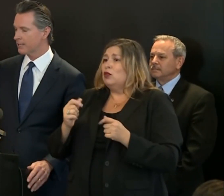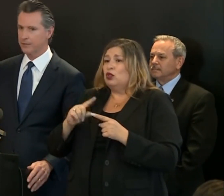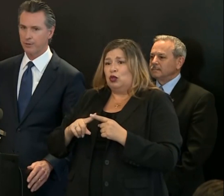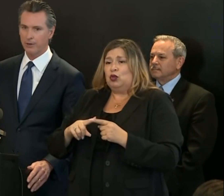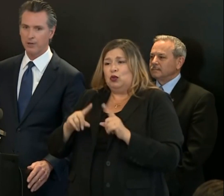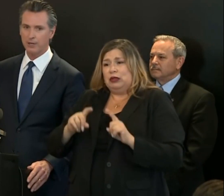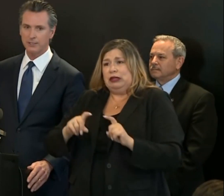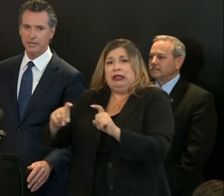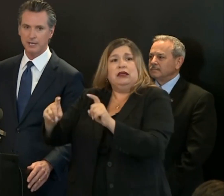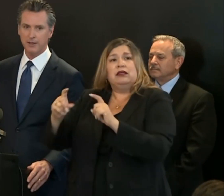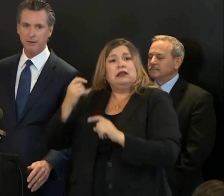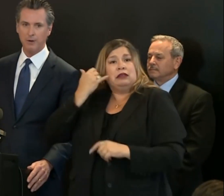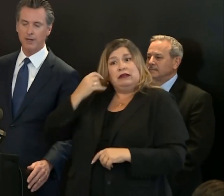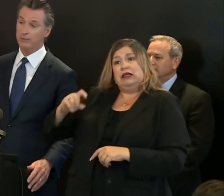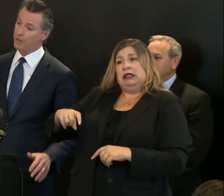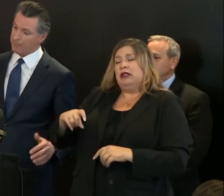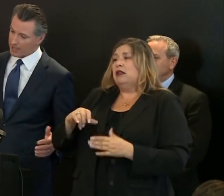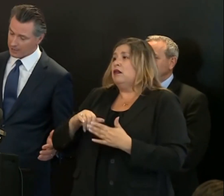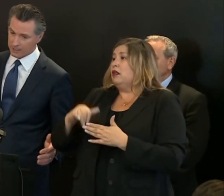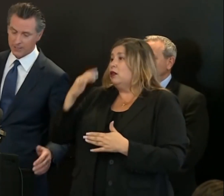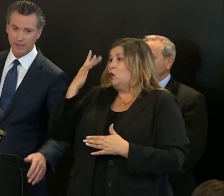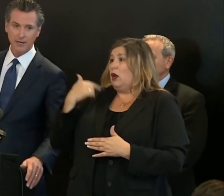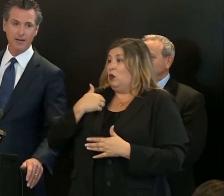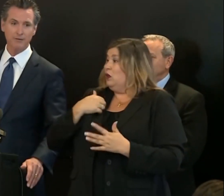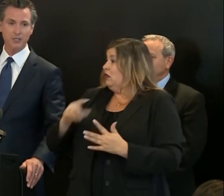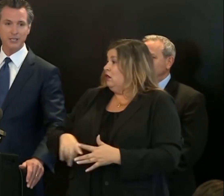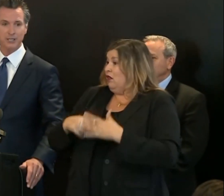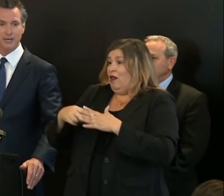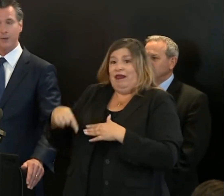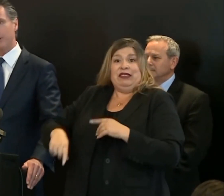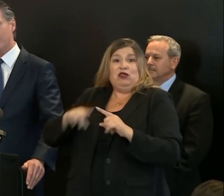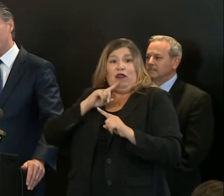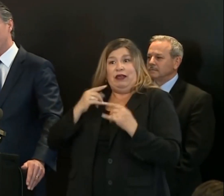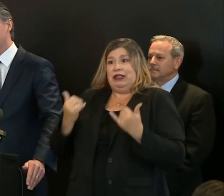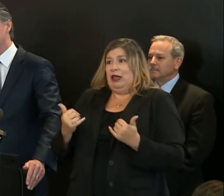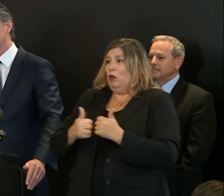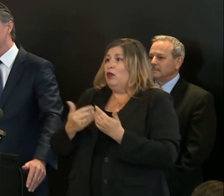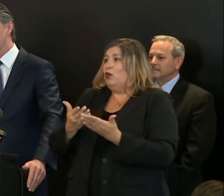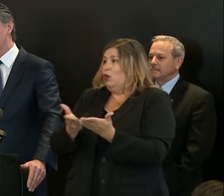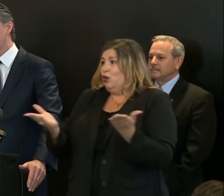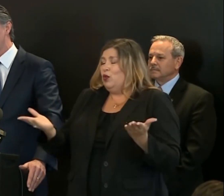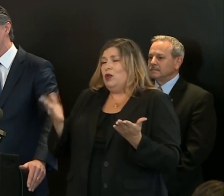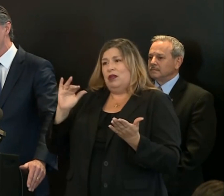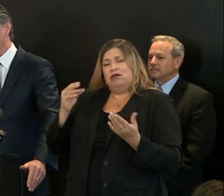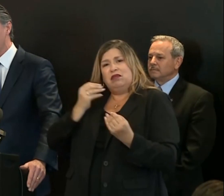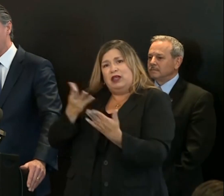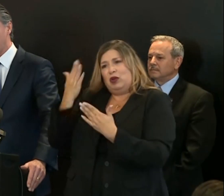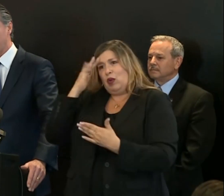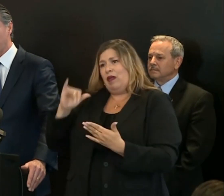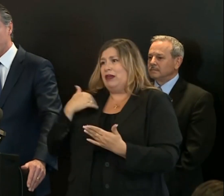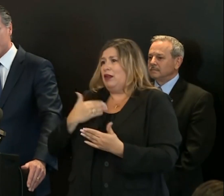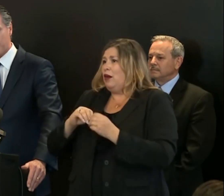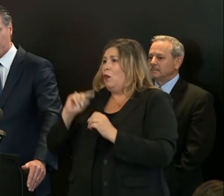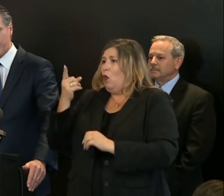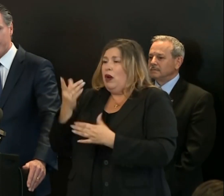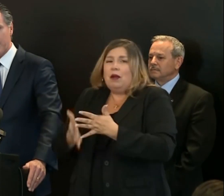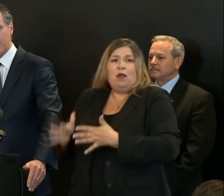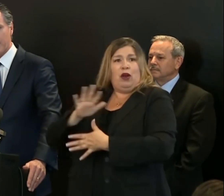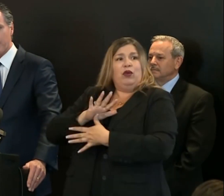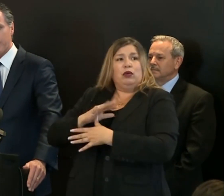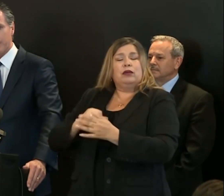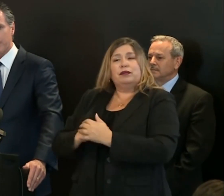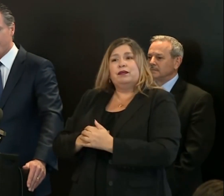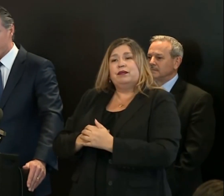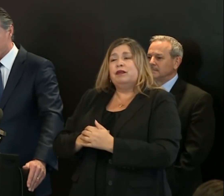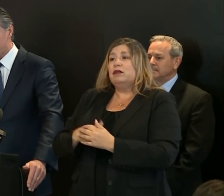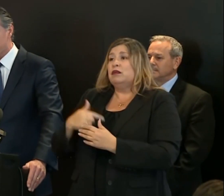advance these testing protocols. And that's, I think, that's why I began this conversation today with all of you, that's our top priority. It was this morning,